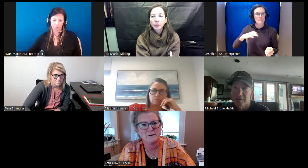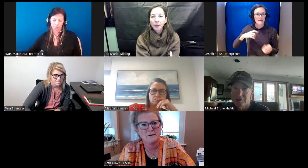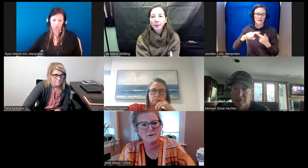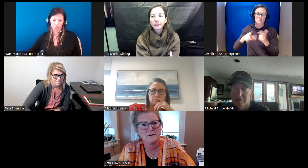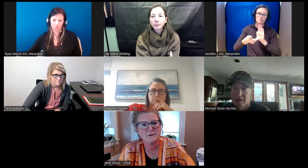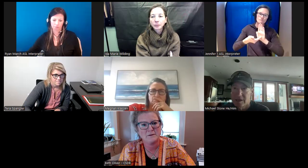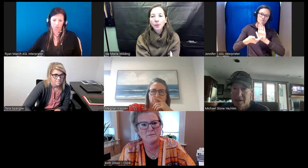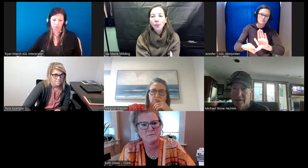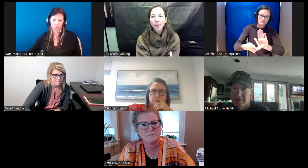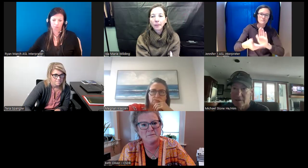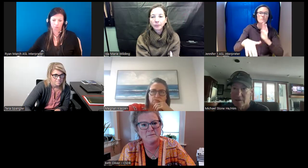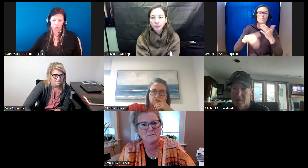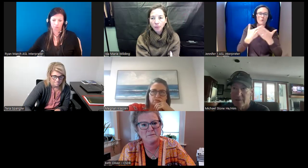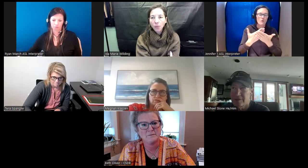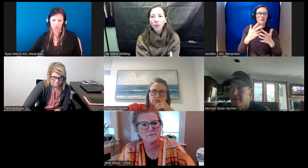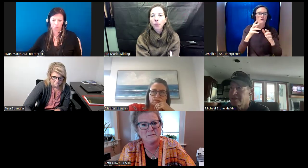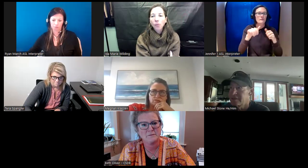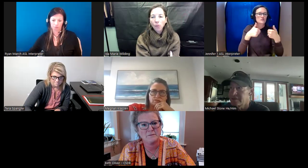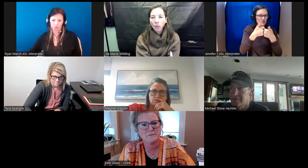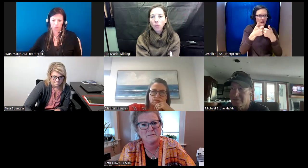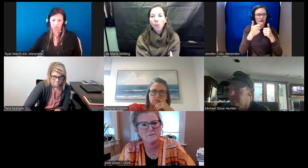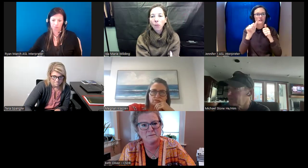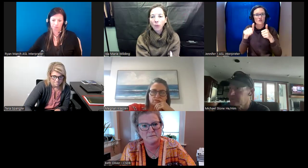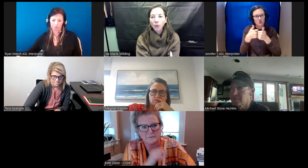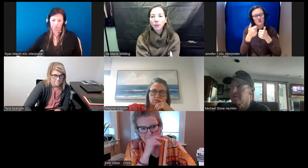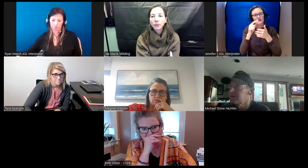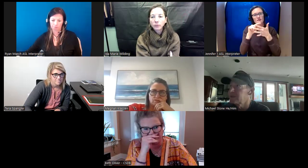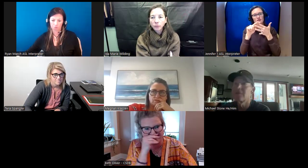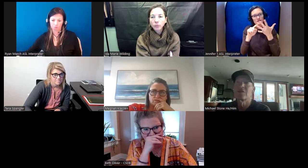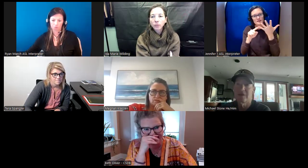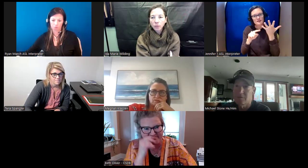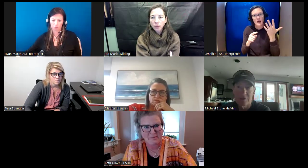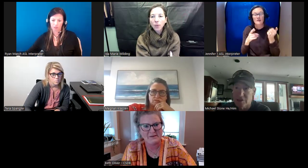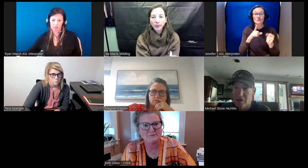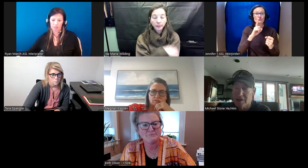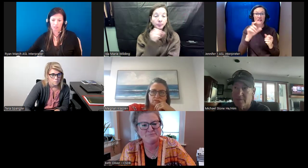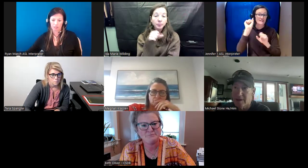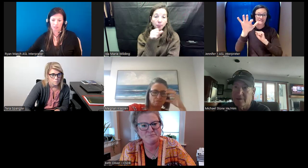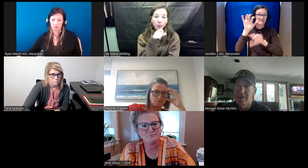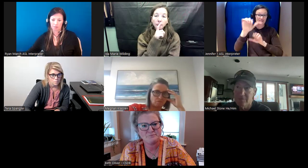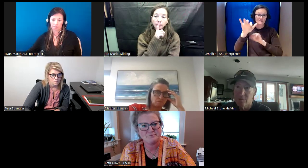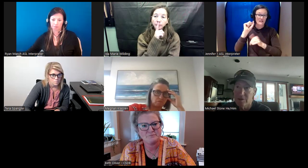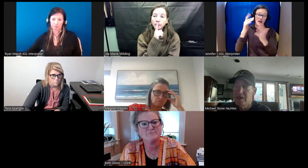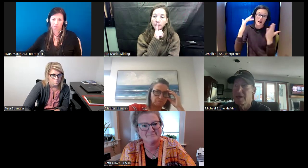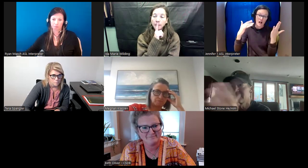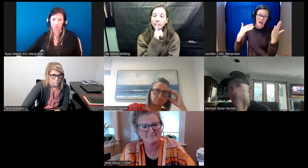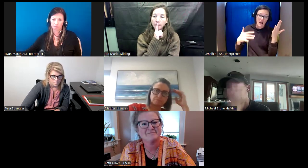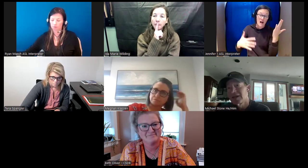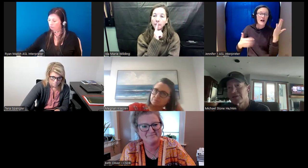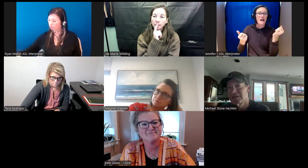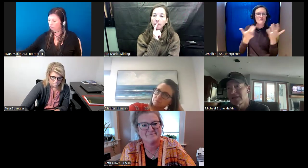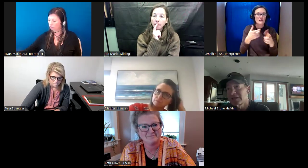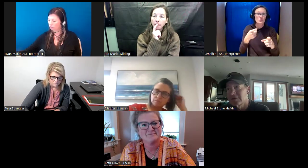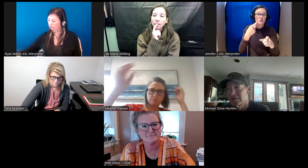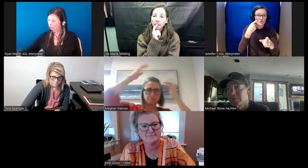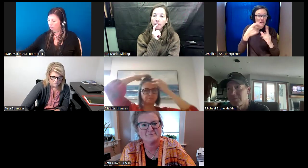the challenges around this, and it list everything that you just talked about, and then of course